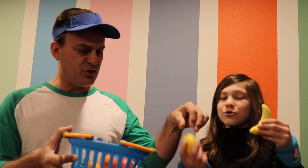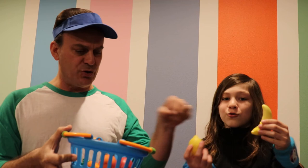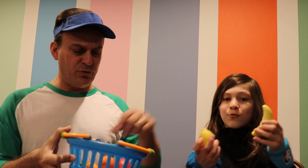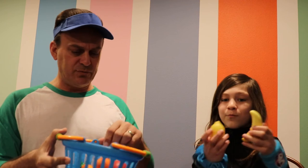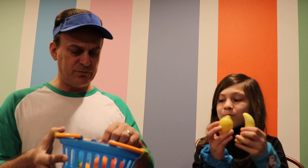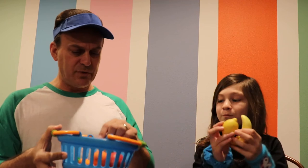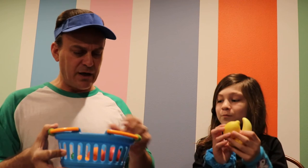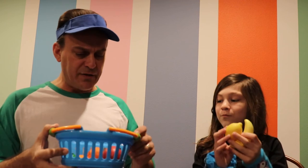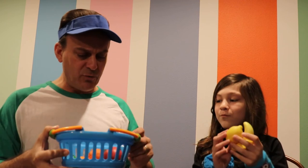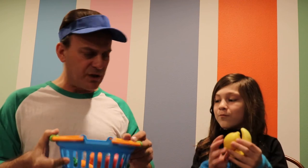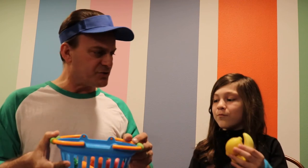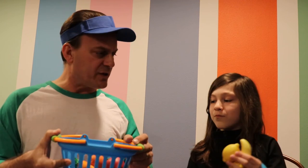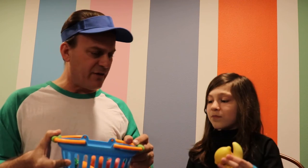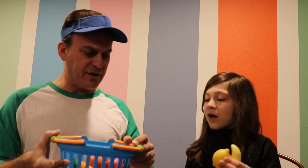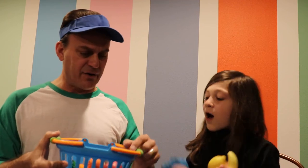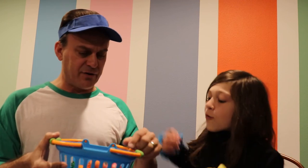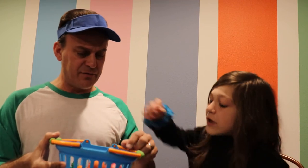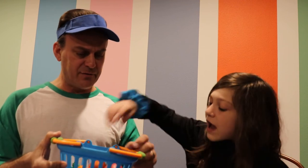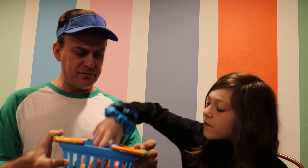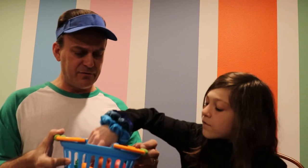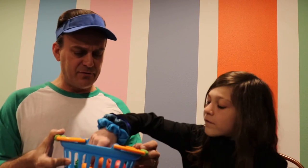1, 2. And then what else do we have in here? We have